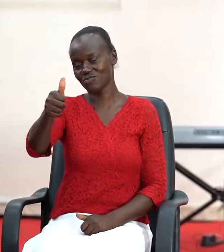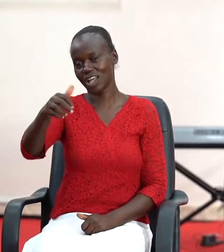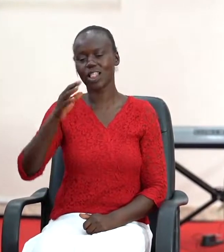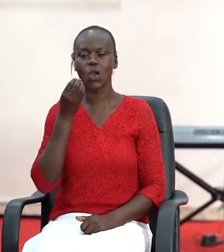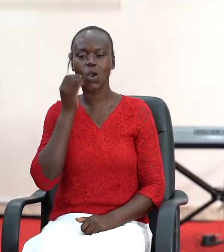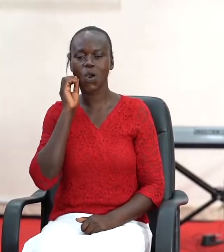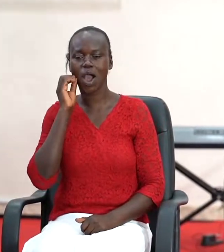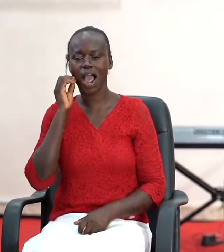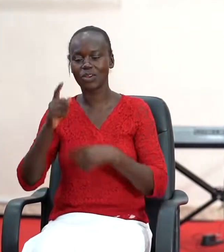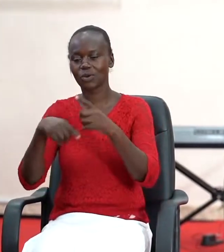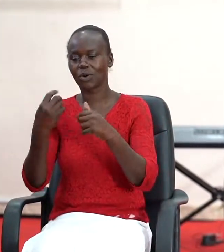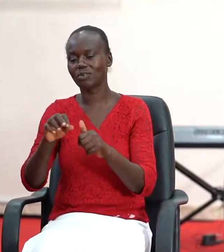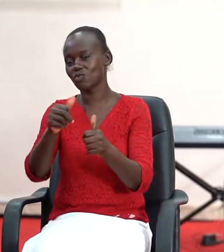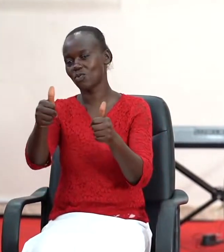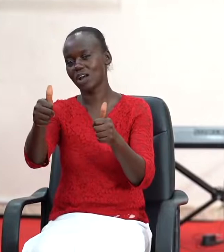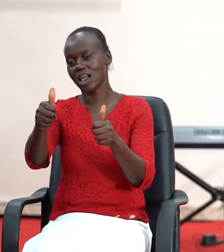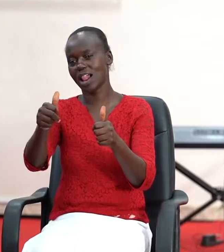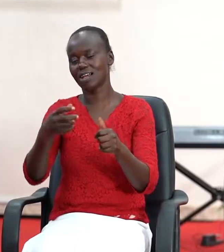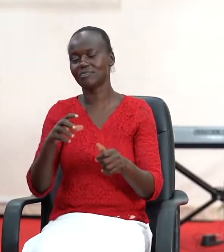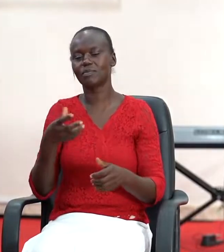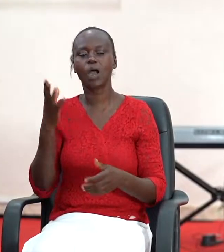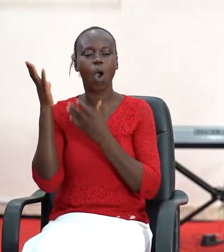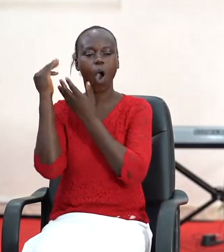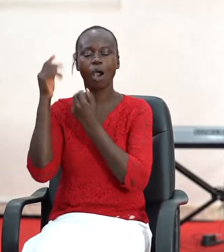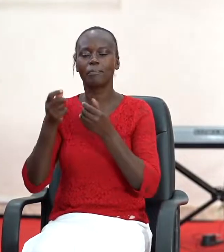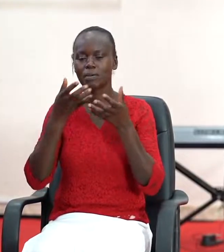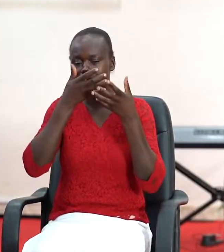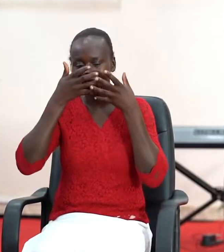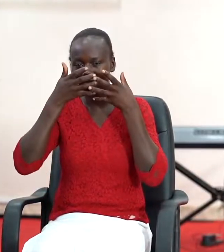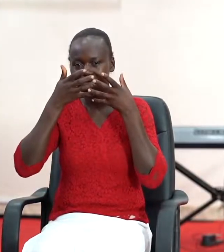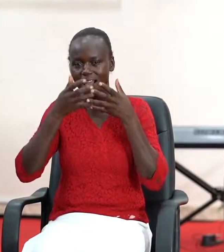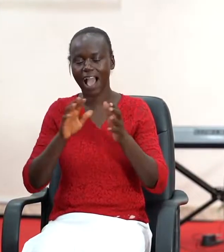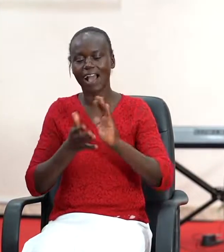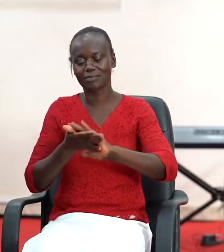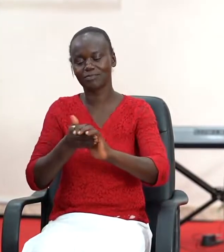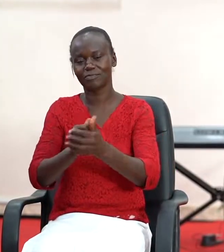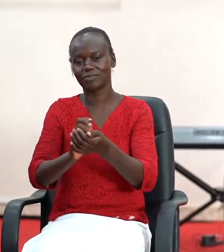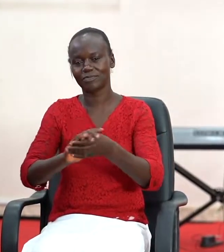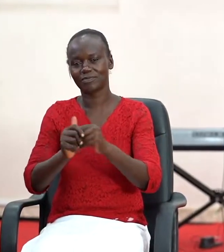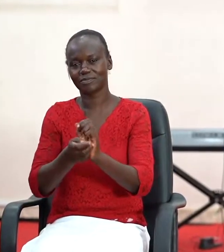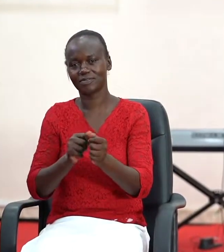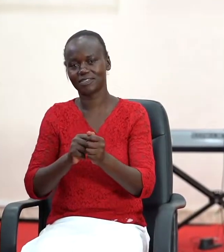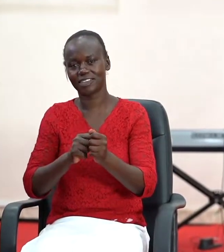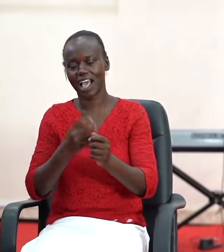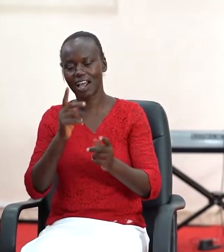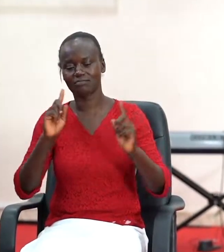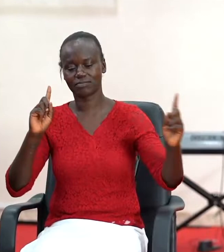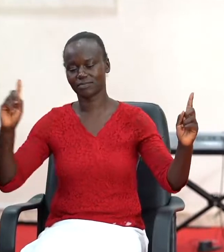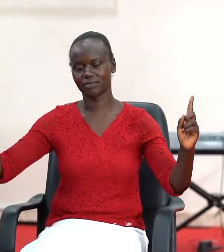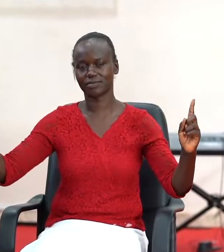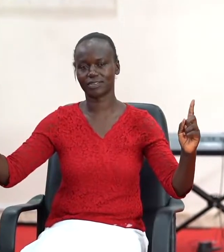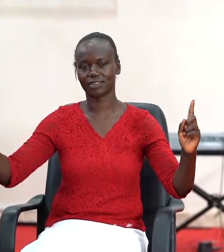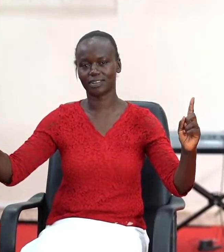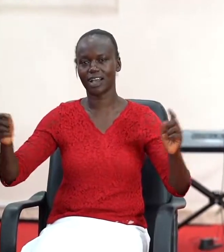hope mnaendelea fiti. I hope mnavaa mask zenu. Mna sanitize mikono, mna keep safe, mna keep social distance. Na